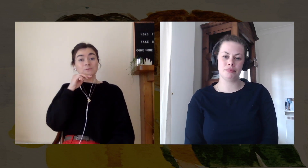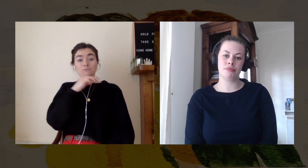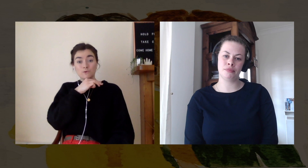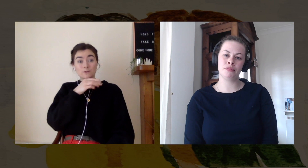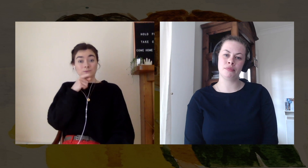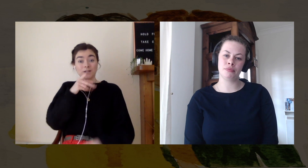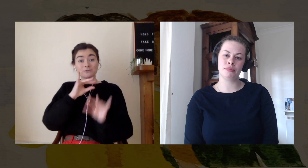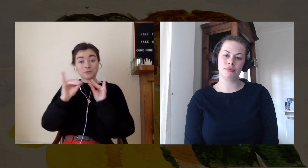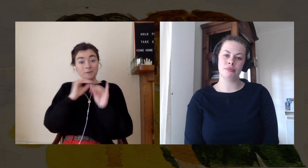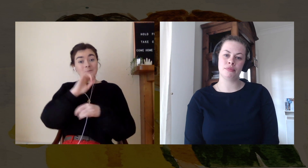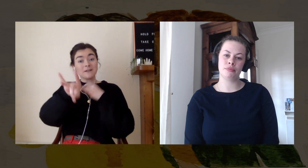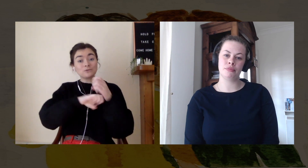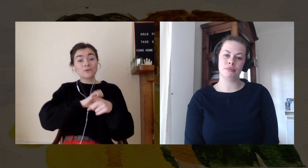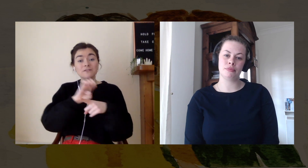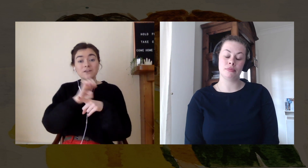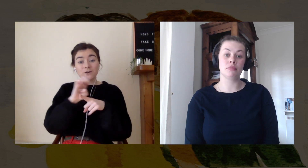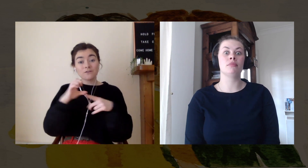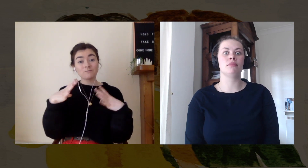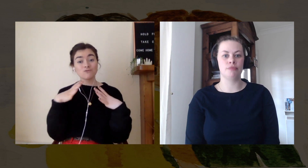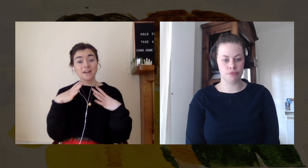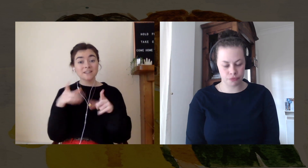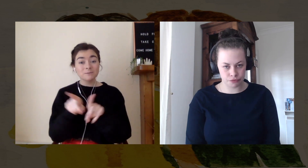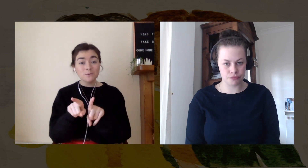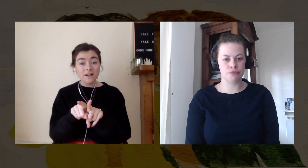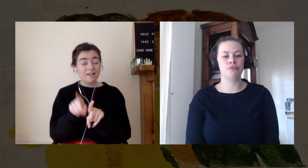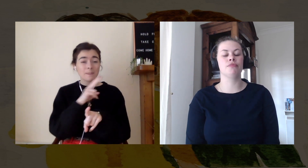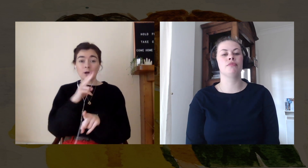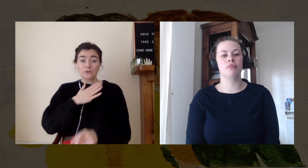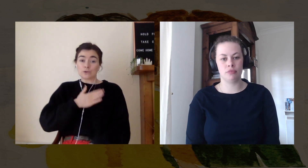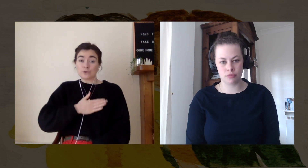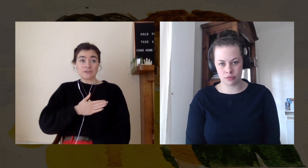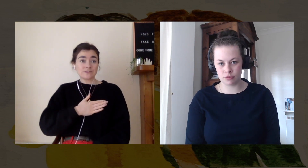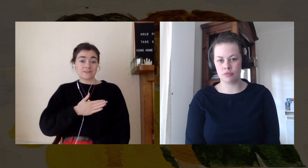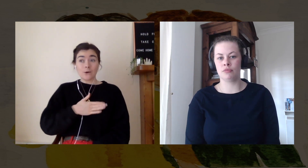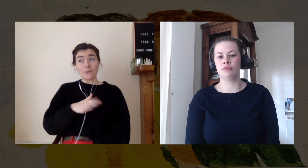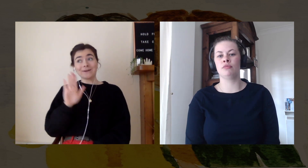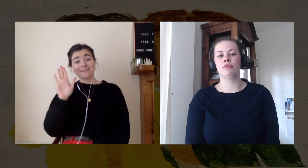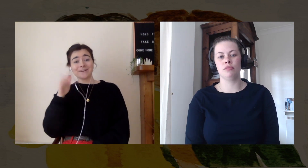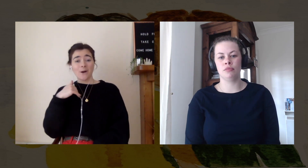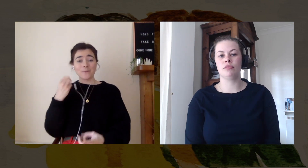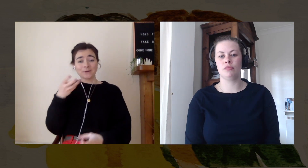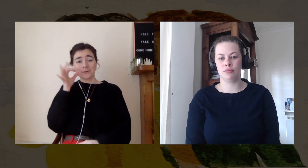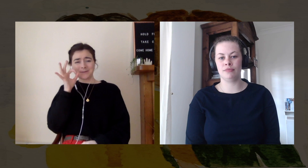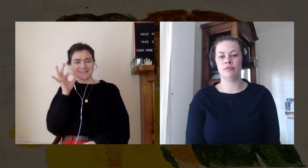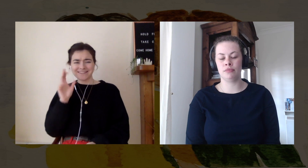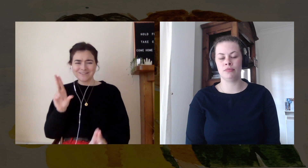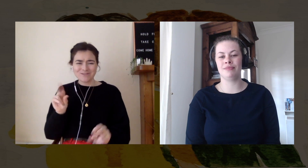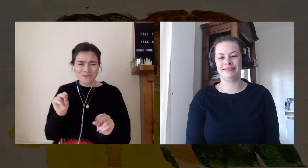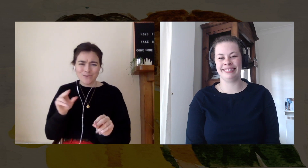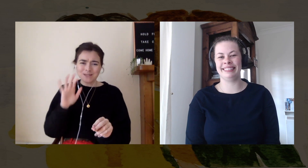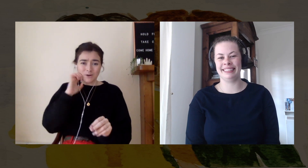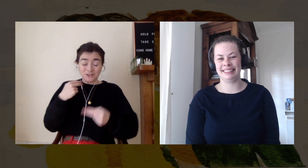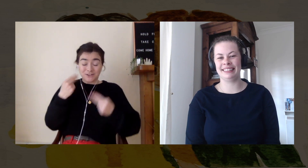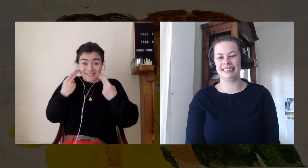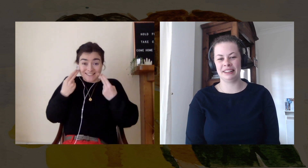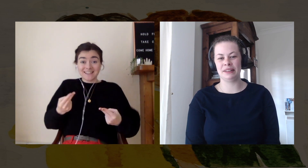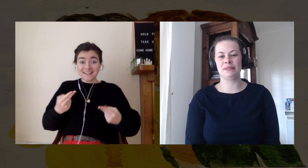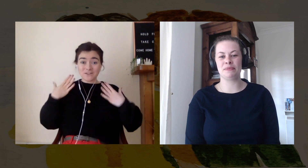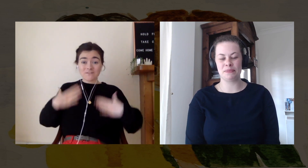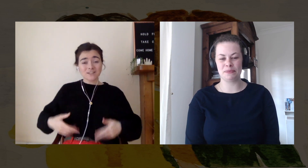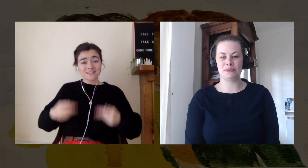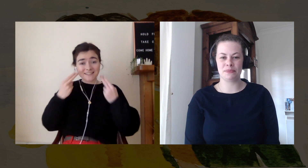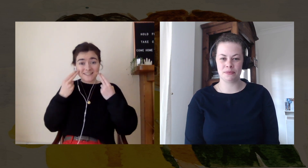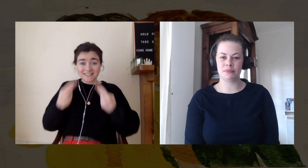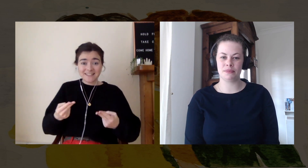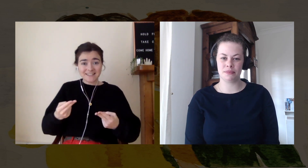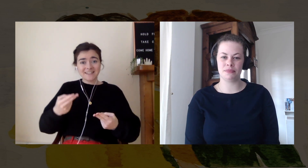Yes. Not just, you know, because you want to have a cup of tea. Because you actually, like, physically, your body, your mind, your soul,